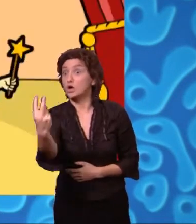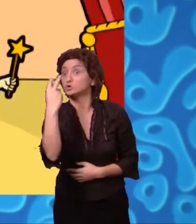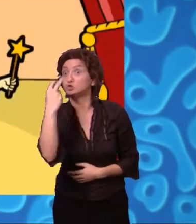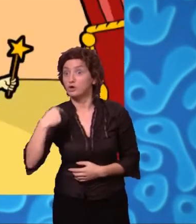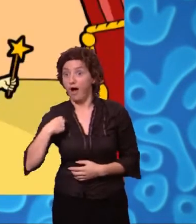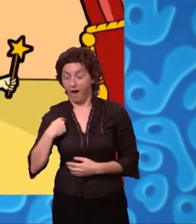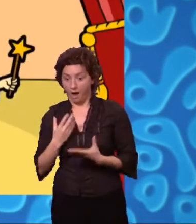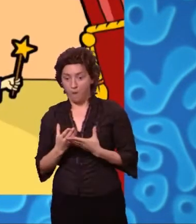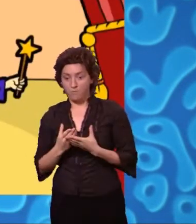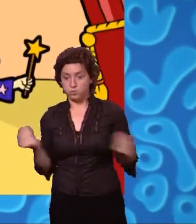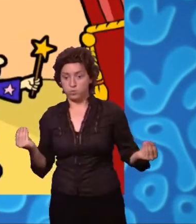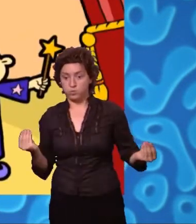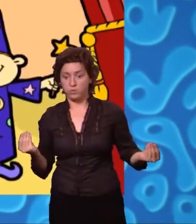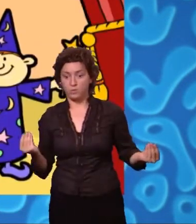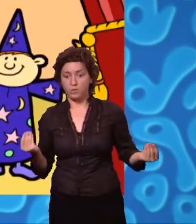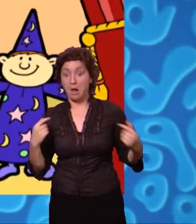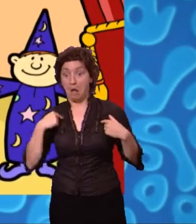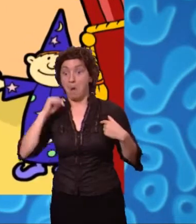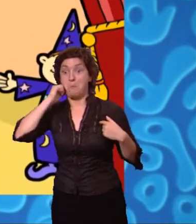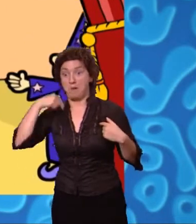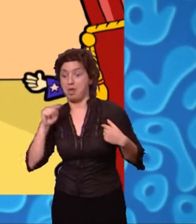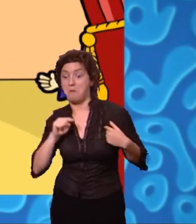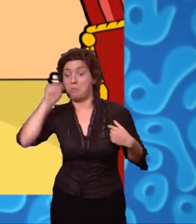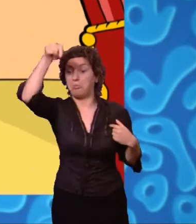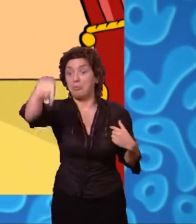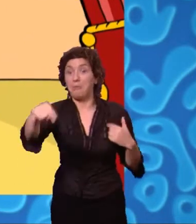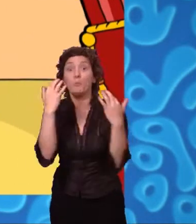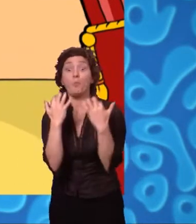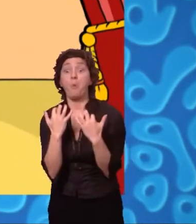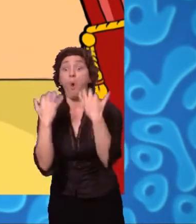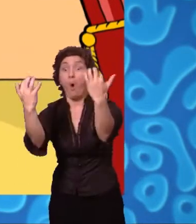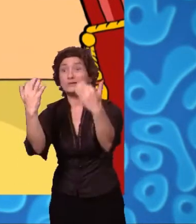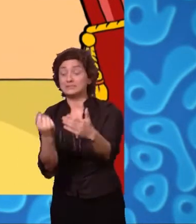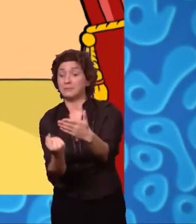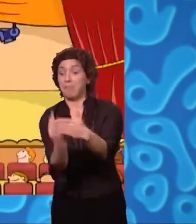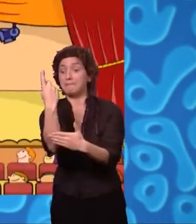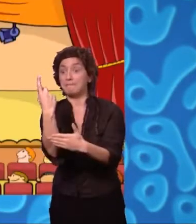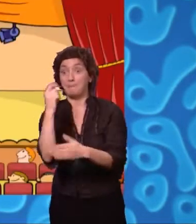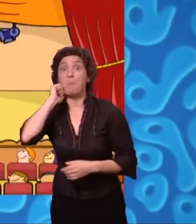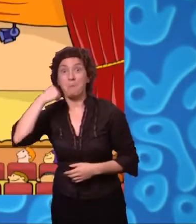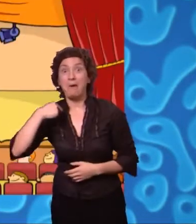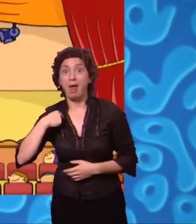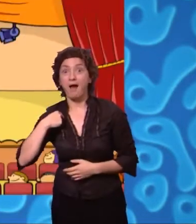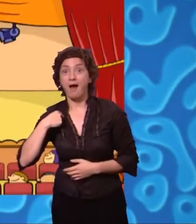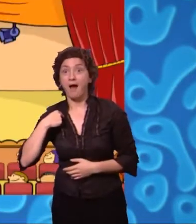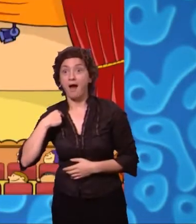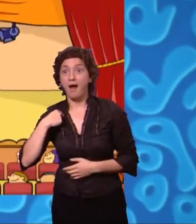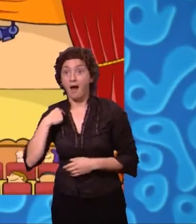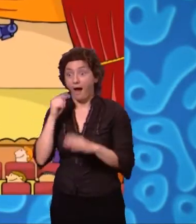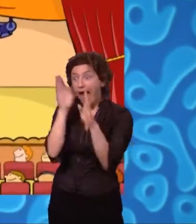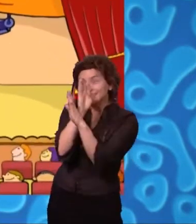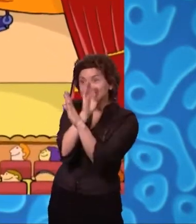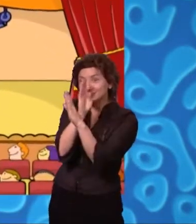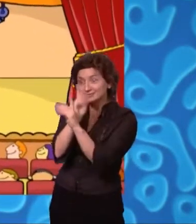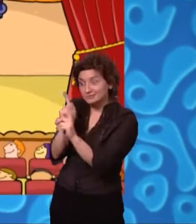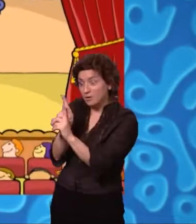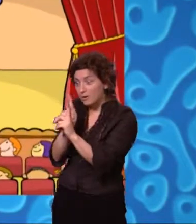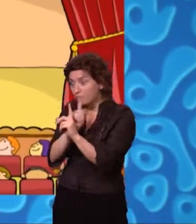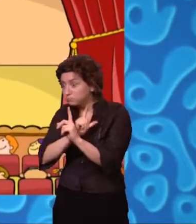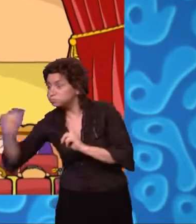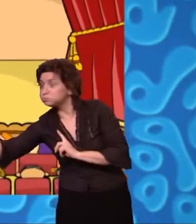the audience. With that, Bob disappeared behind the curtain, and a second later, guess